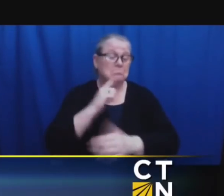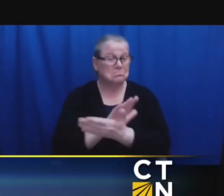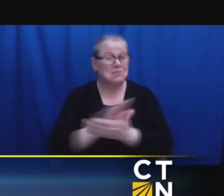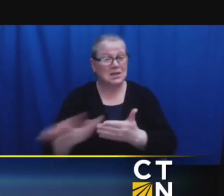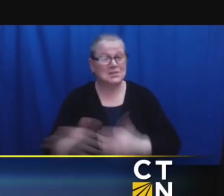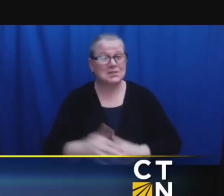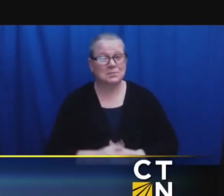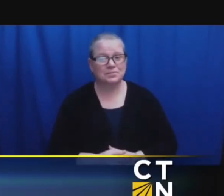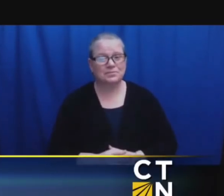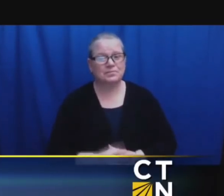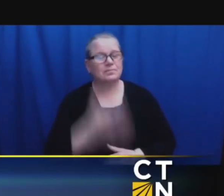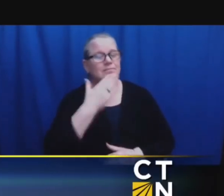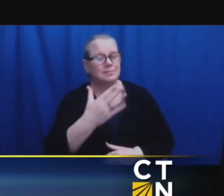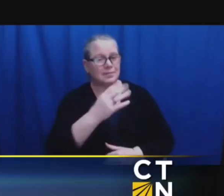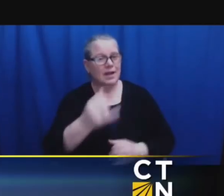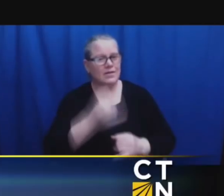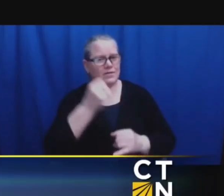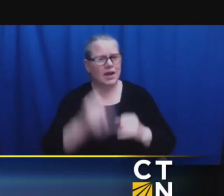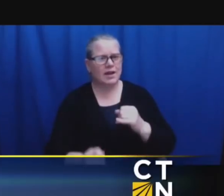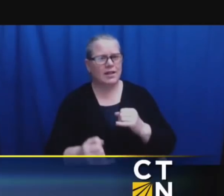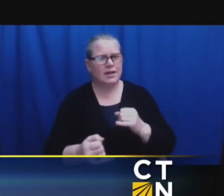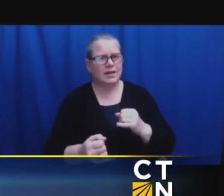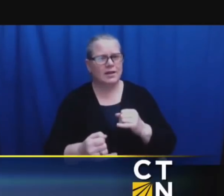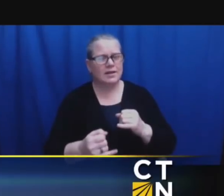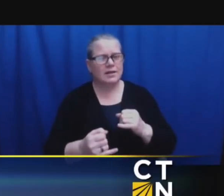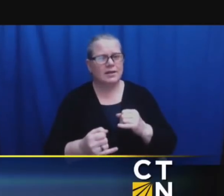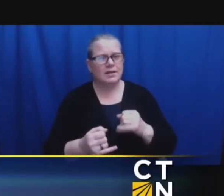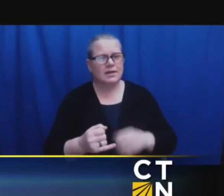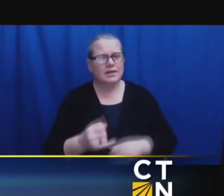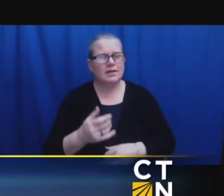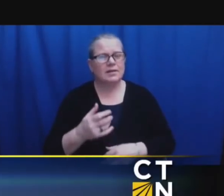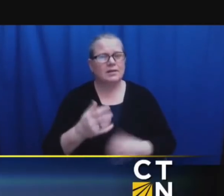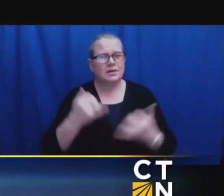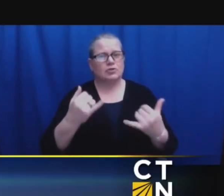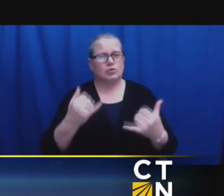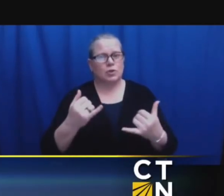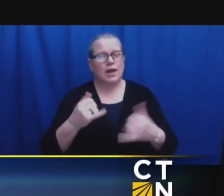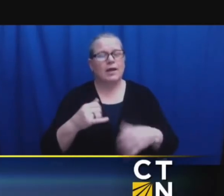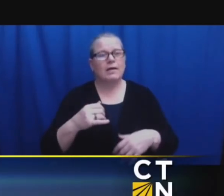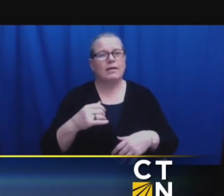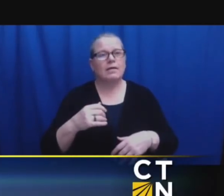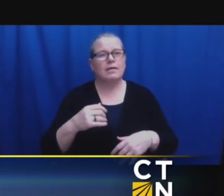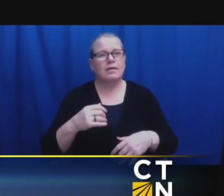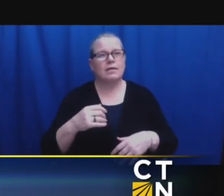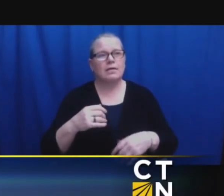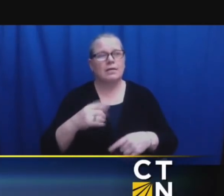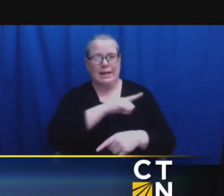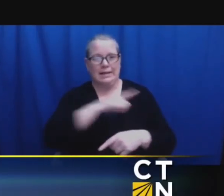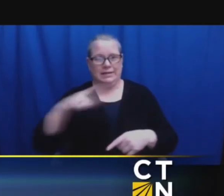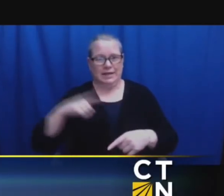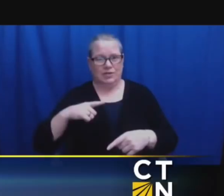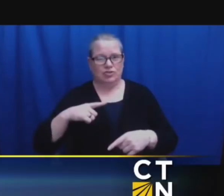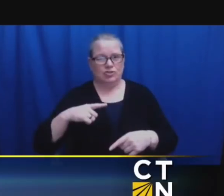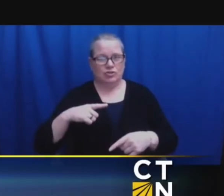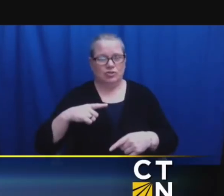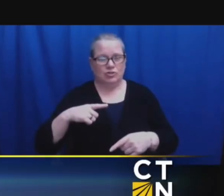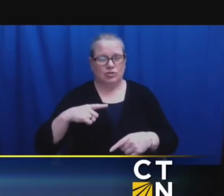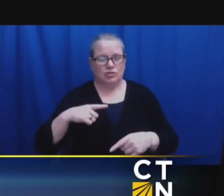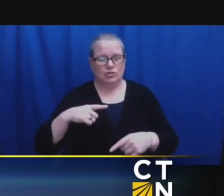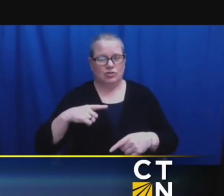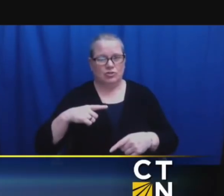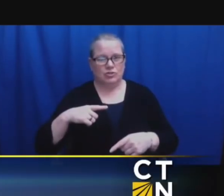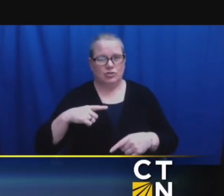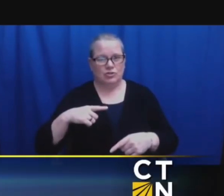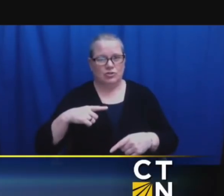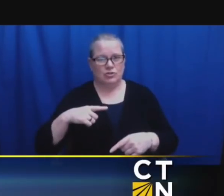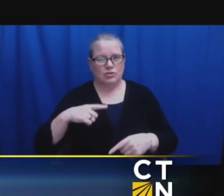Thanks. And finally, the Democratic leaders today offered up $114 million pilot